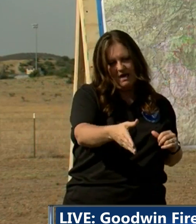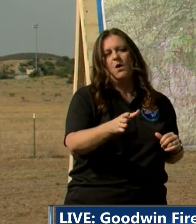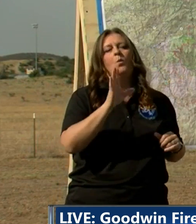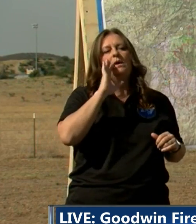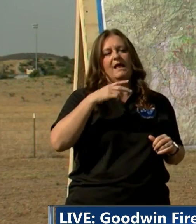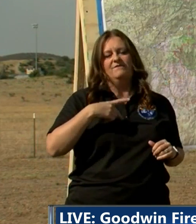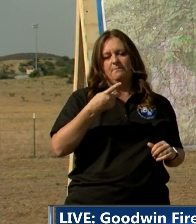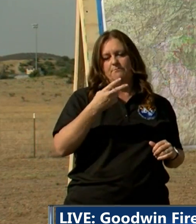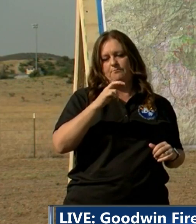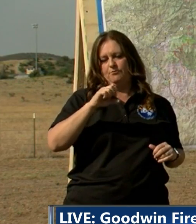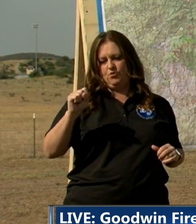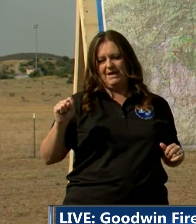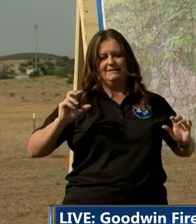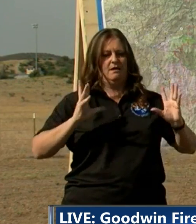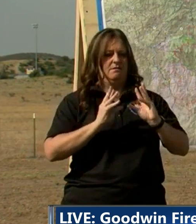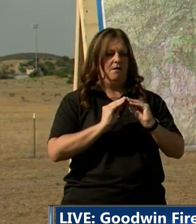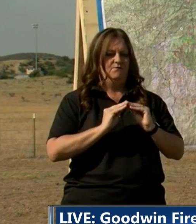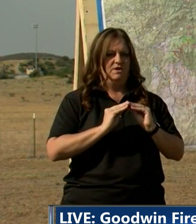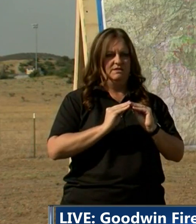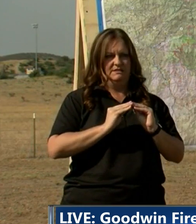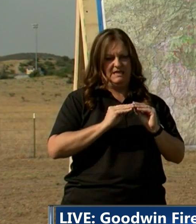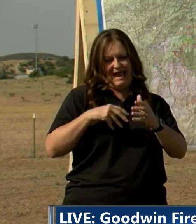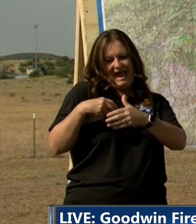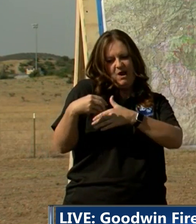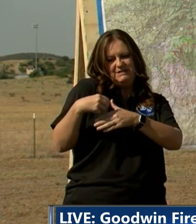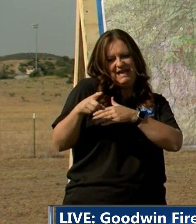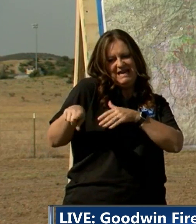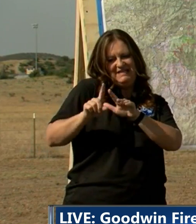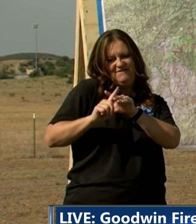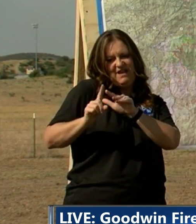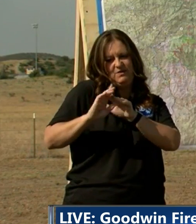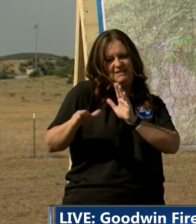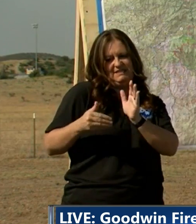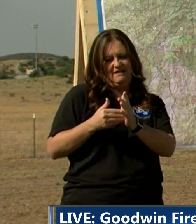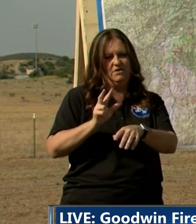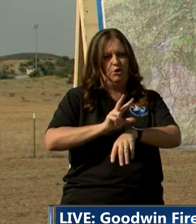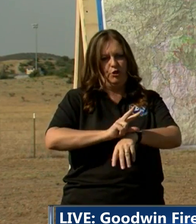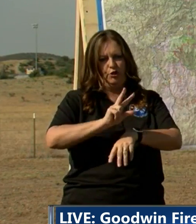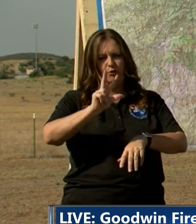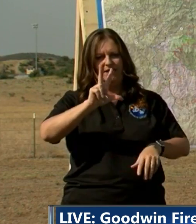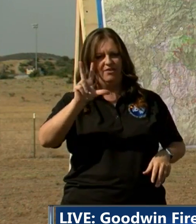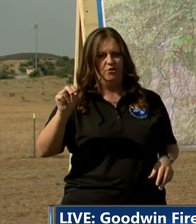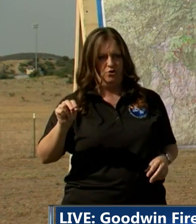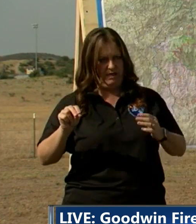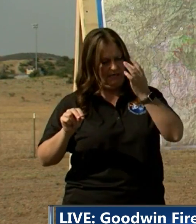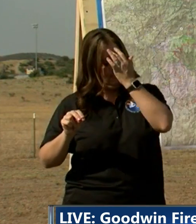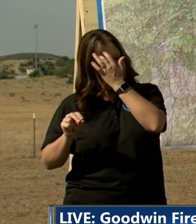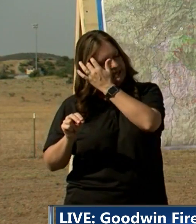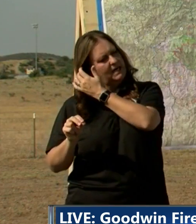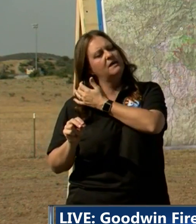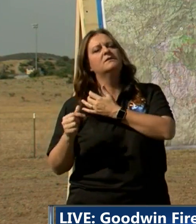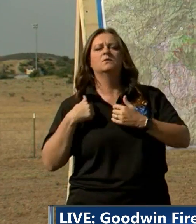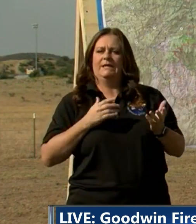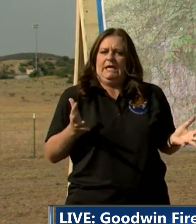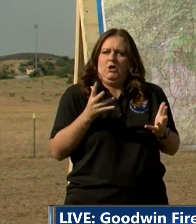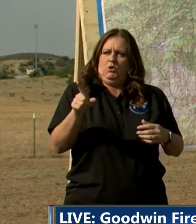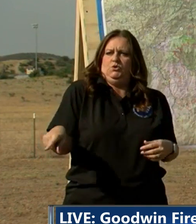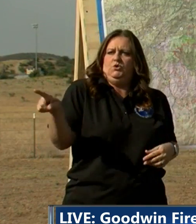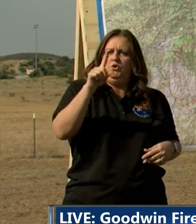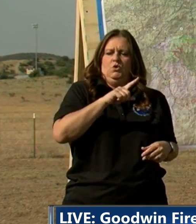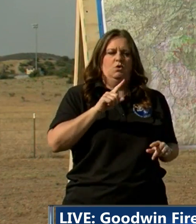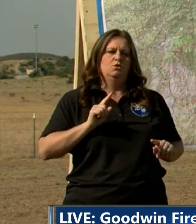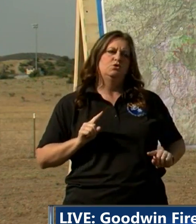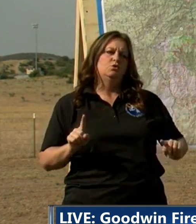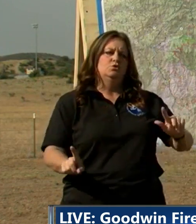conference right outside the evacuation center, and that's going to be at 3:30. So we encourage you all to come to that